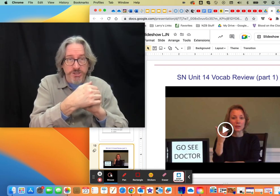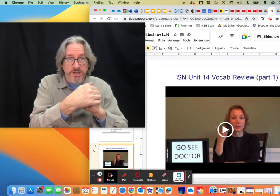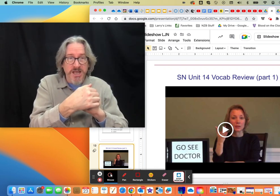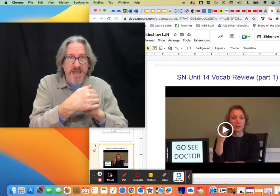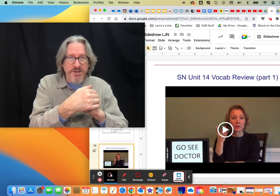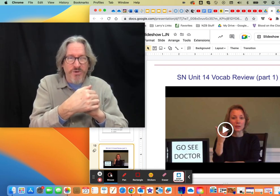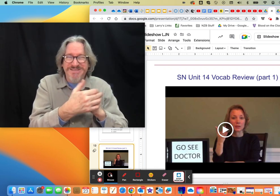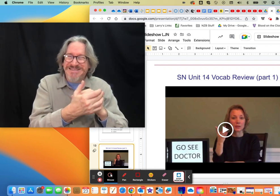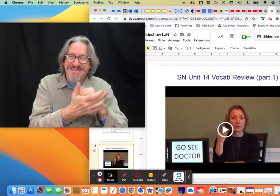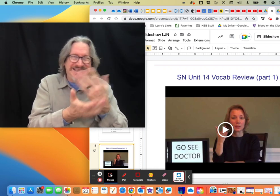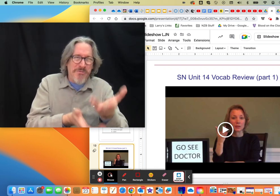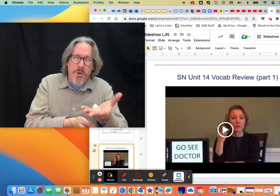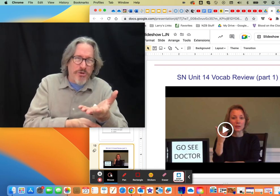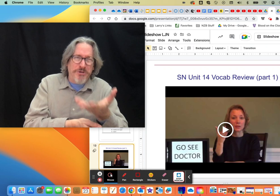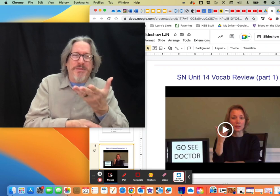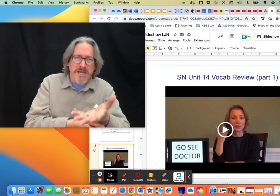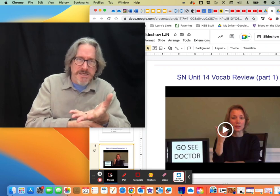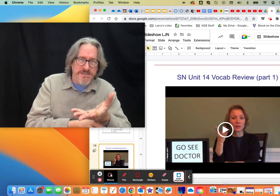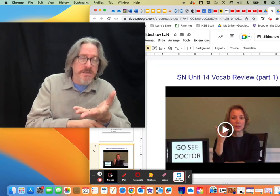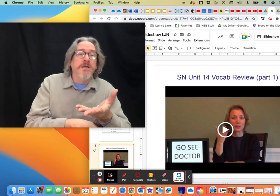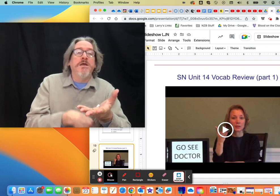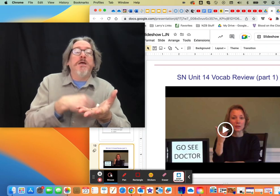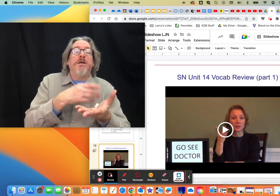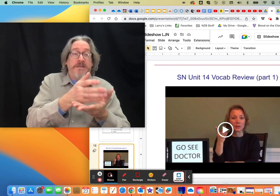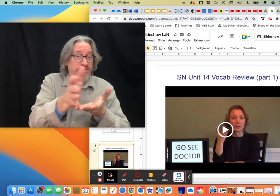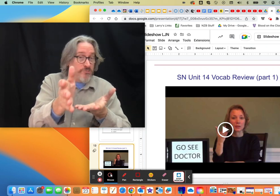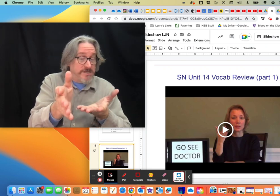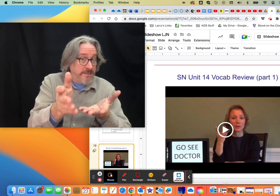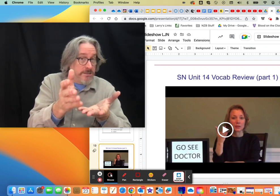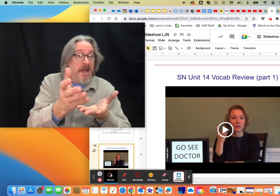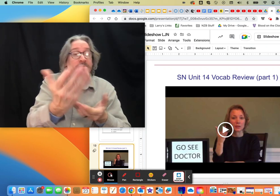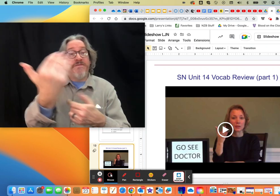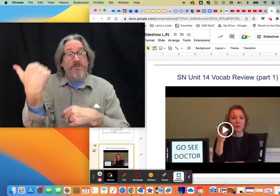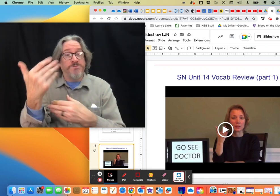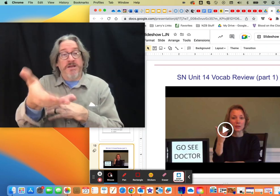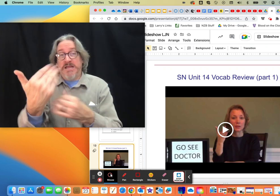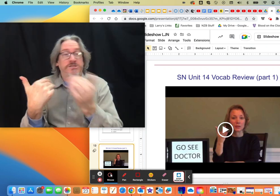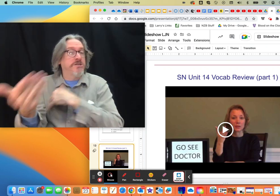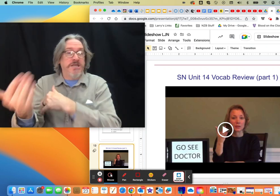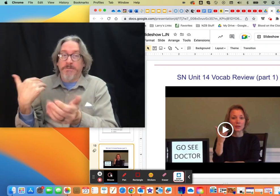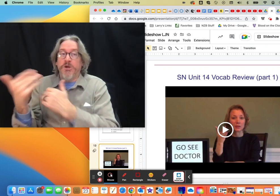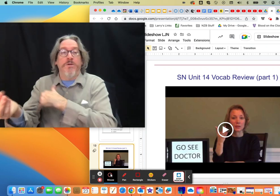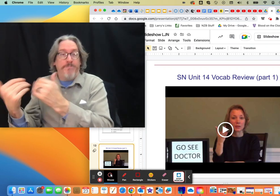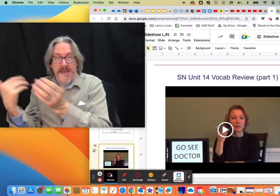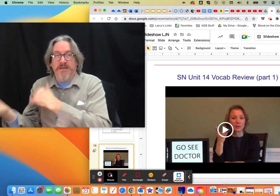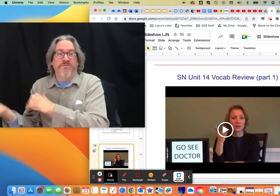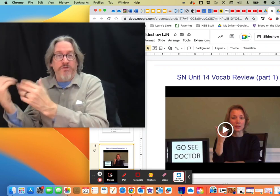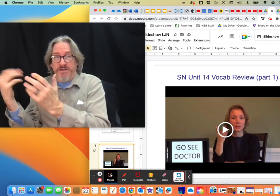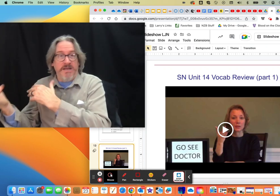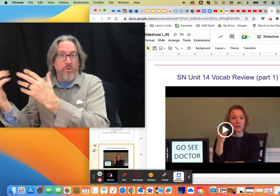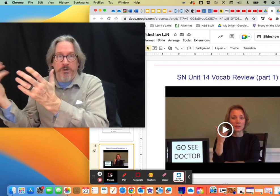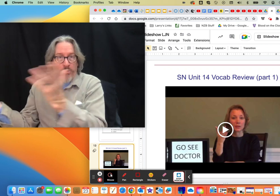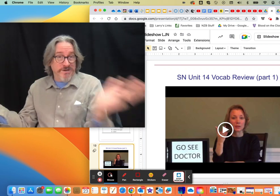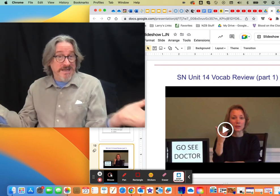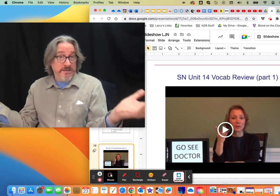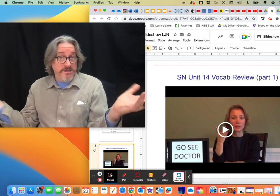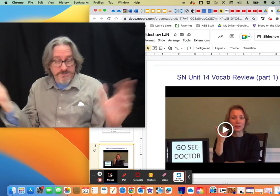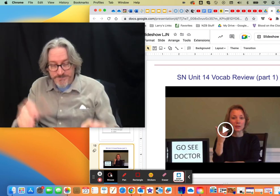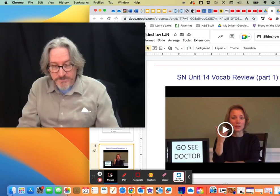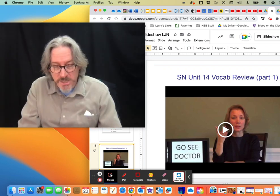a solution? And you go, that won't work because, give some reason, and then they respond. And just keep going back and forth, getting more and